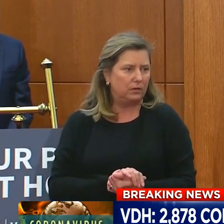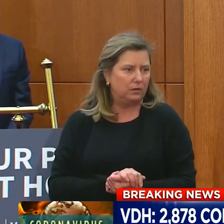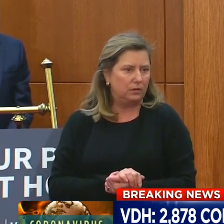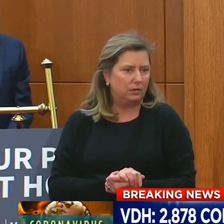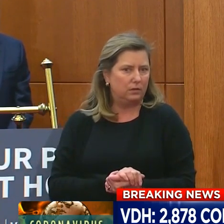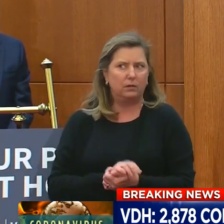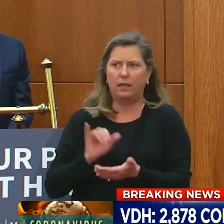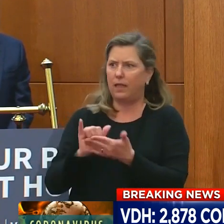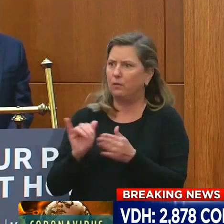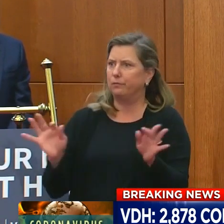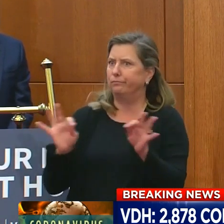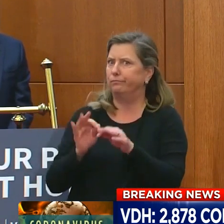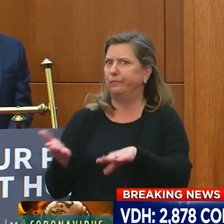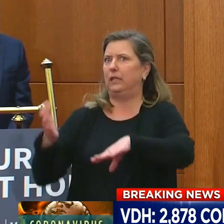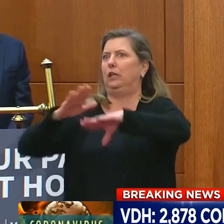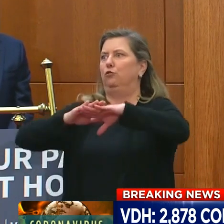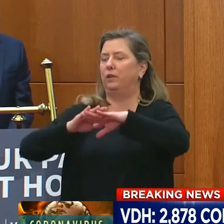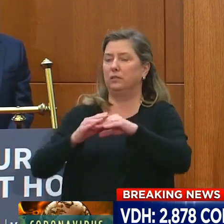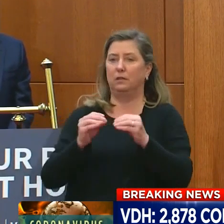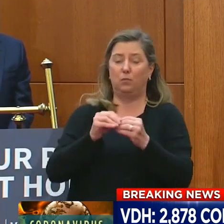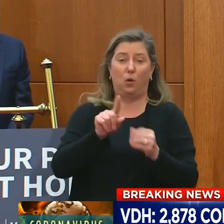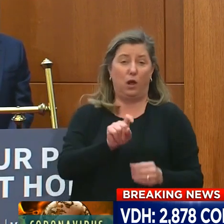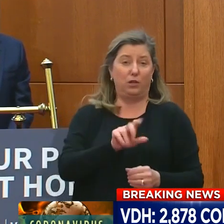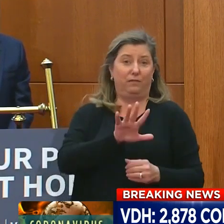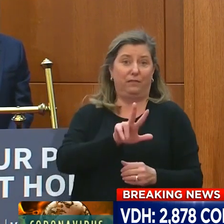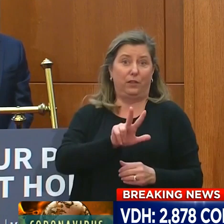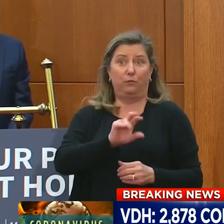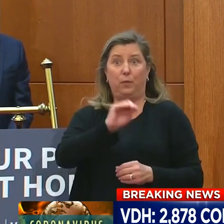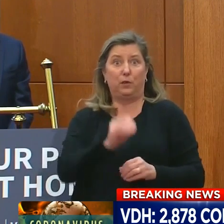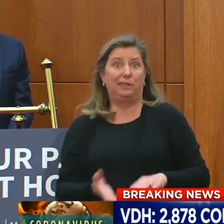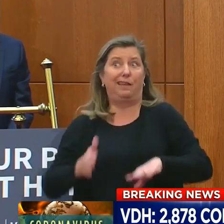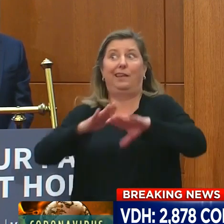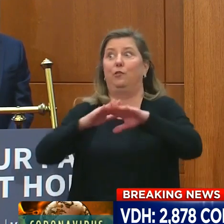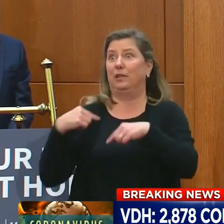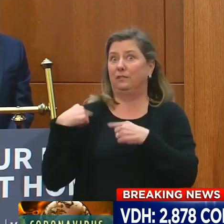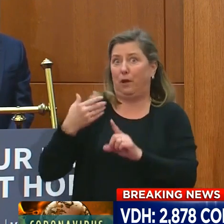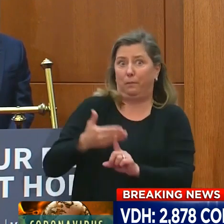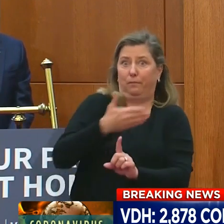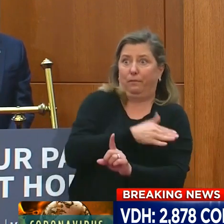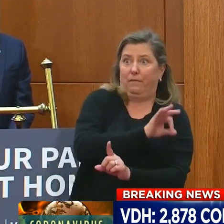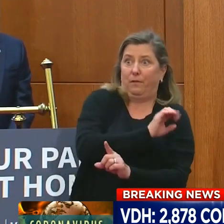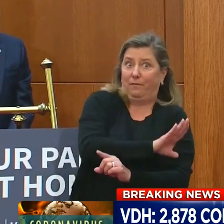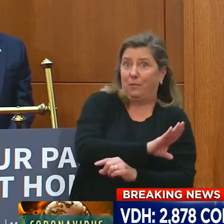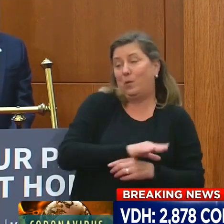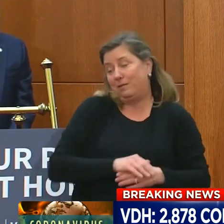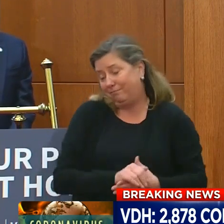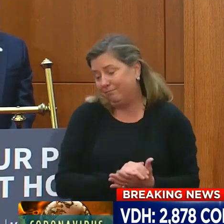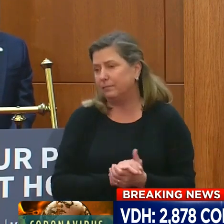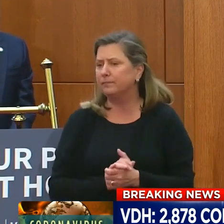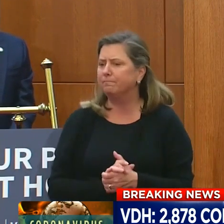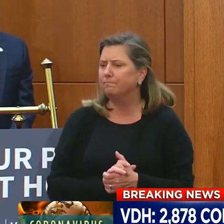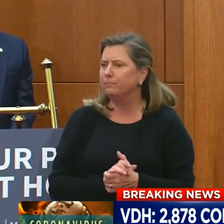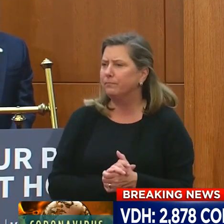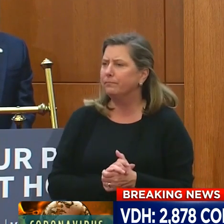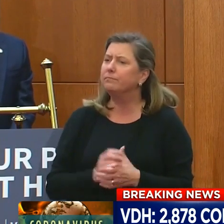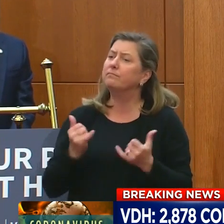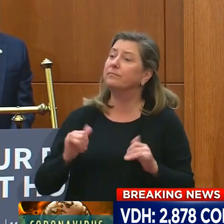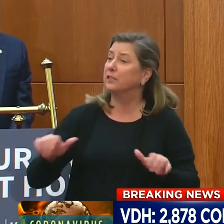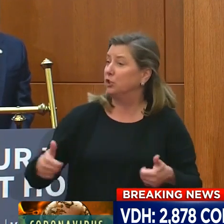was a significant increase, 153% from the previous month. The challenge now is of